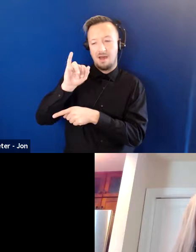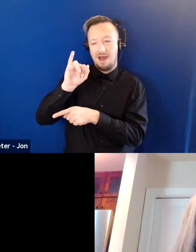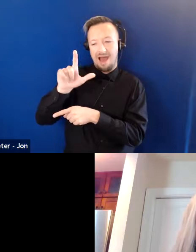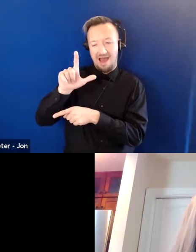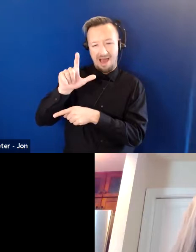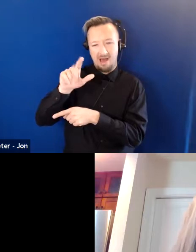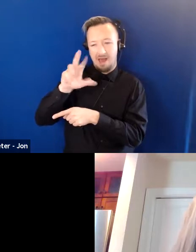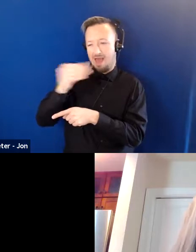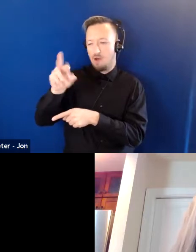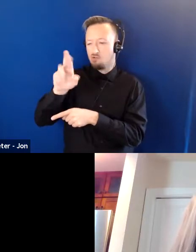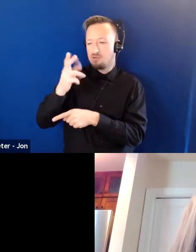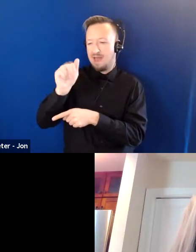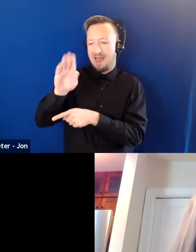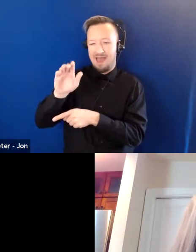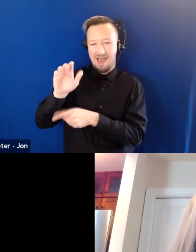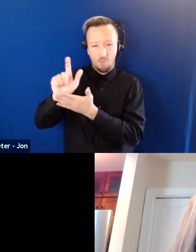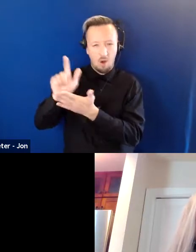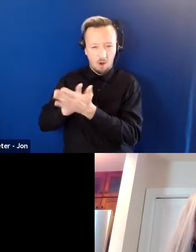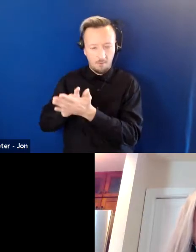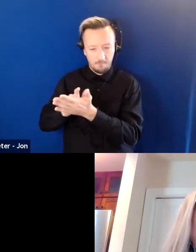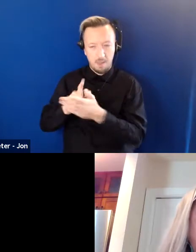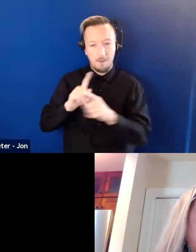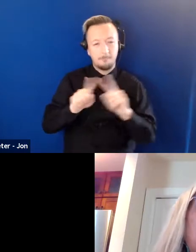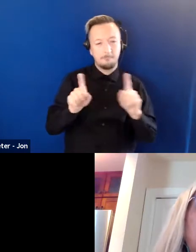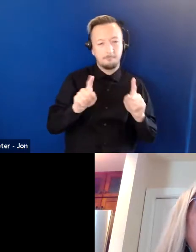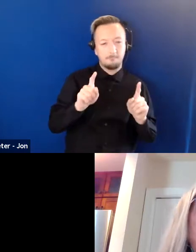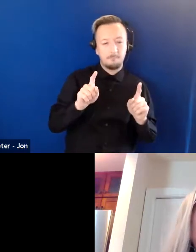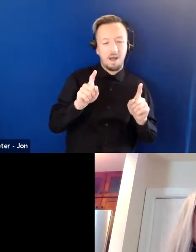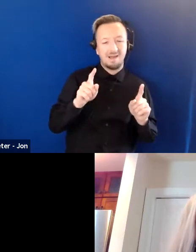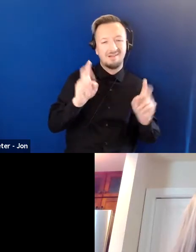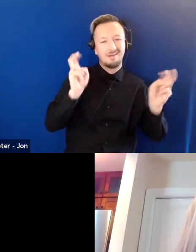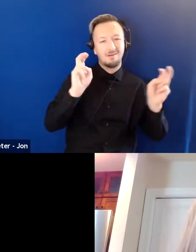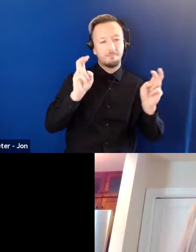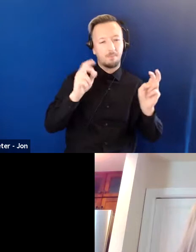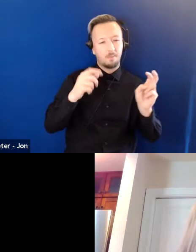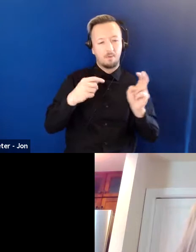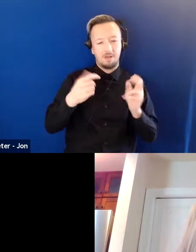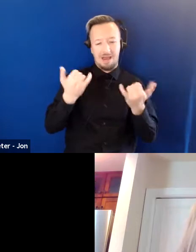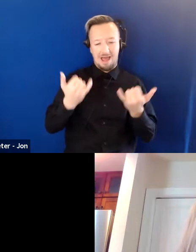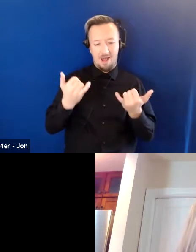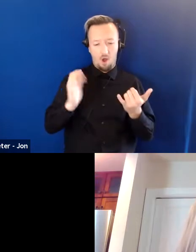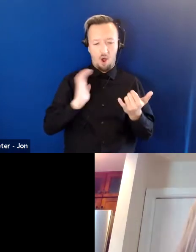content. So for us, what we did in terms of branding, I think about that in marketing, is that we